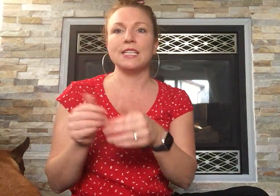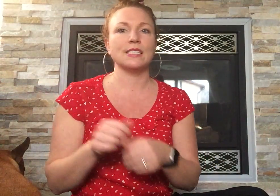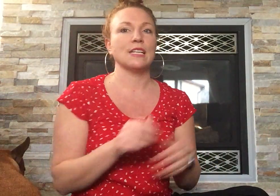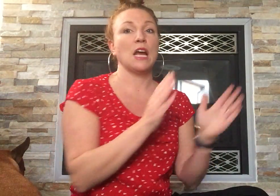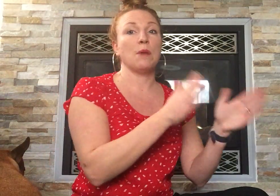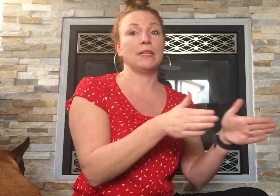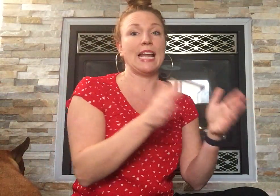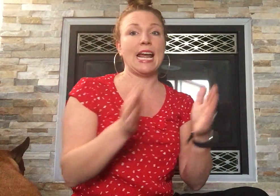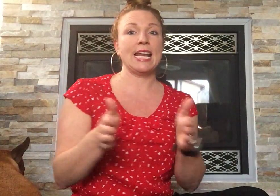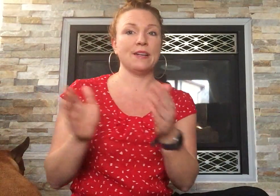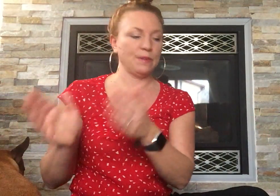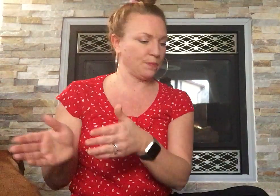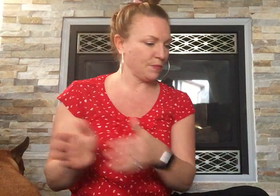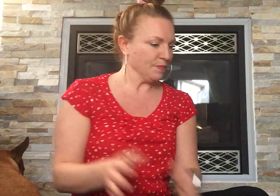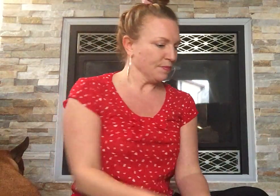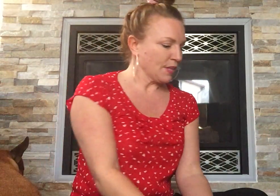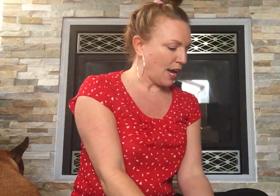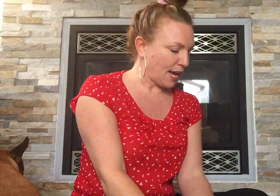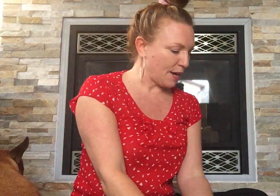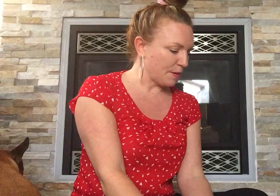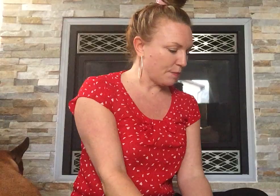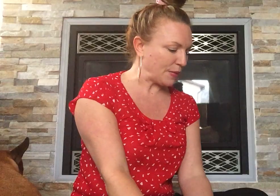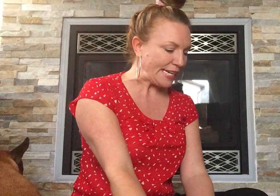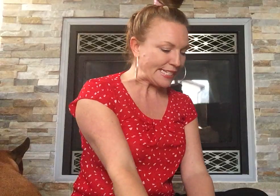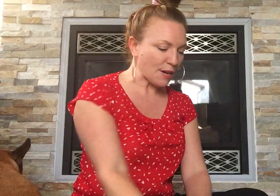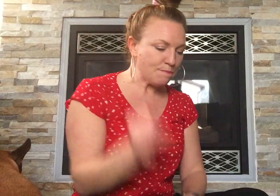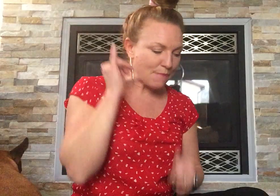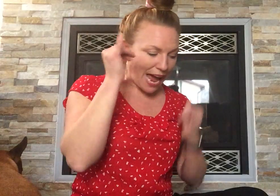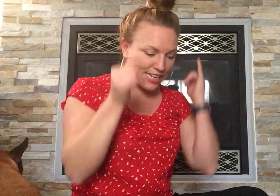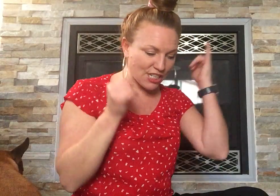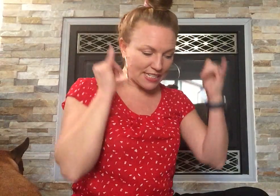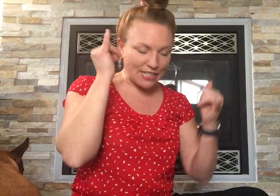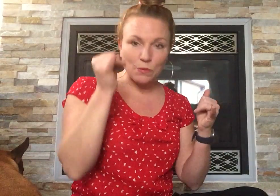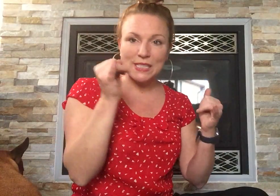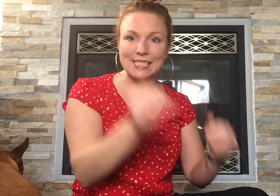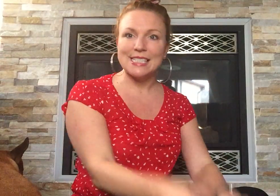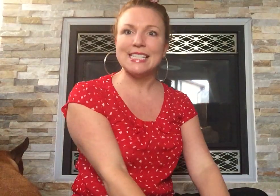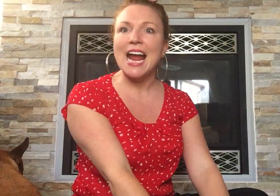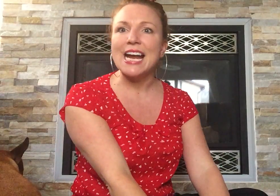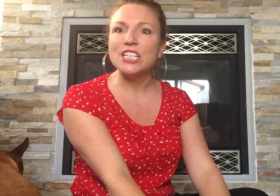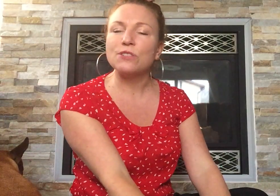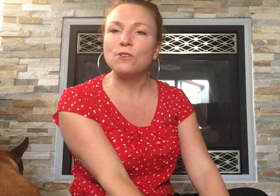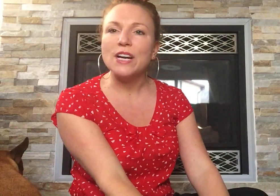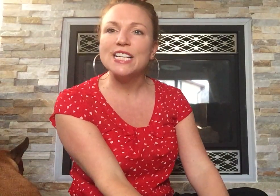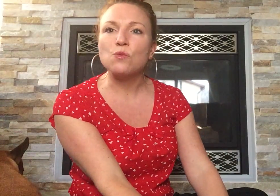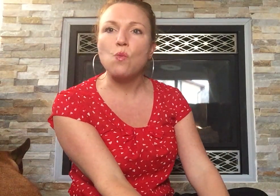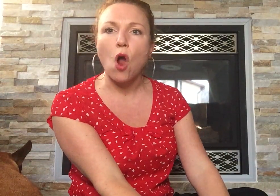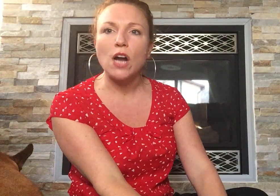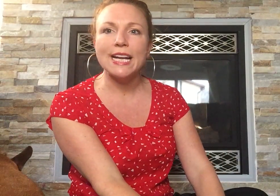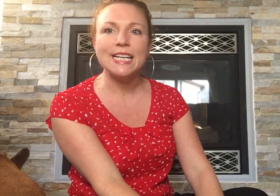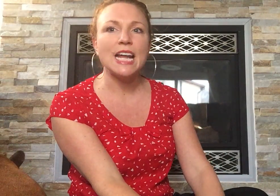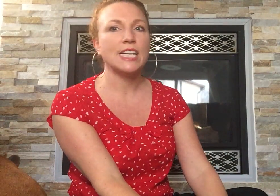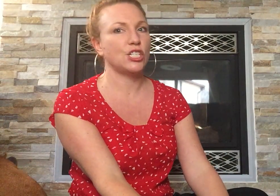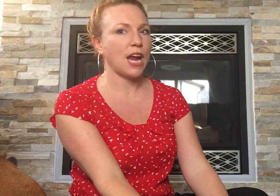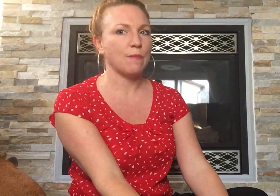this, plan. Pete imagined it was a stage for his rockin'